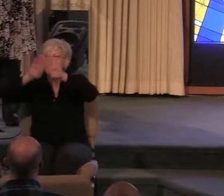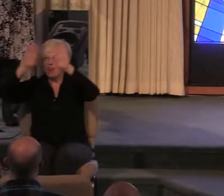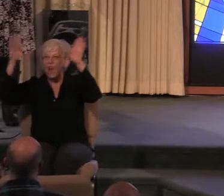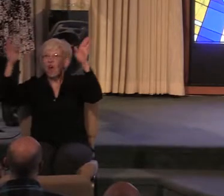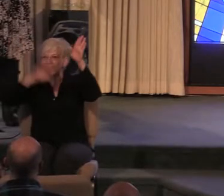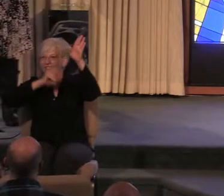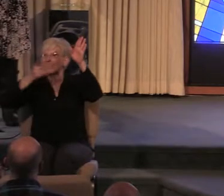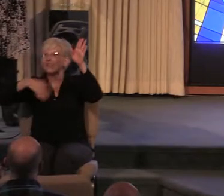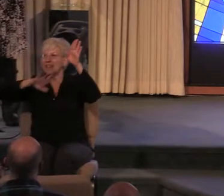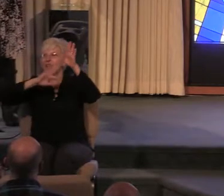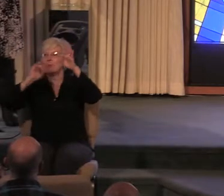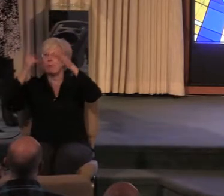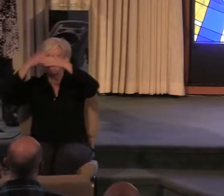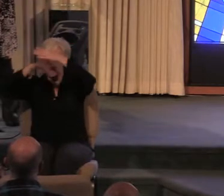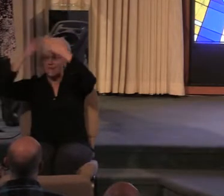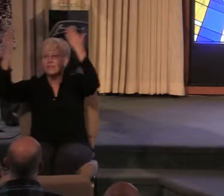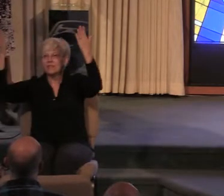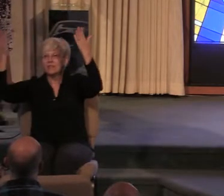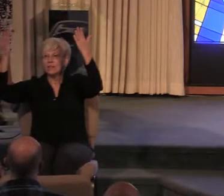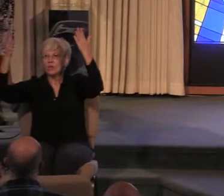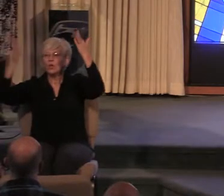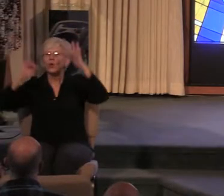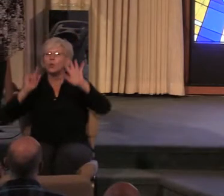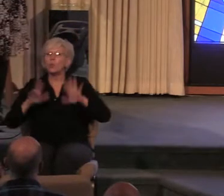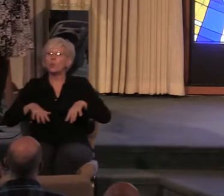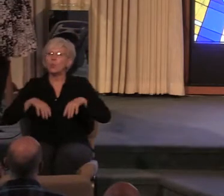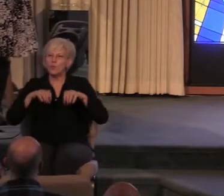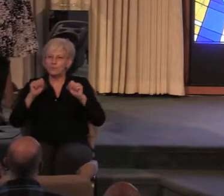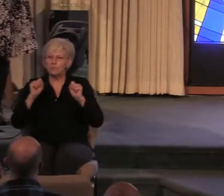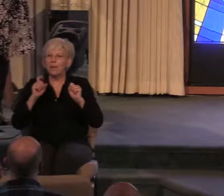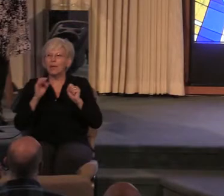we spend a moment in the silence.